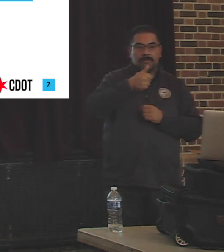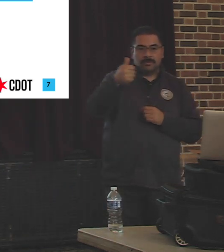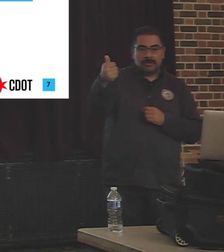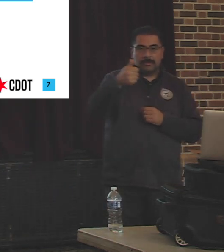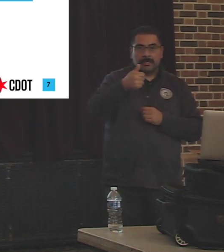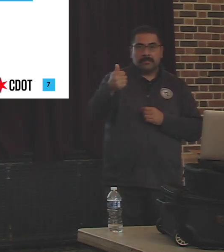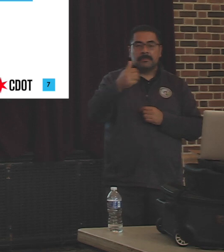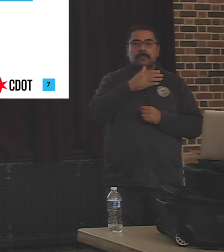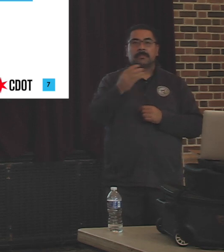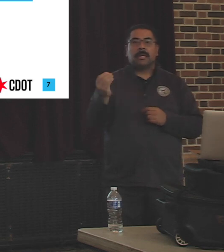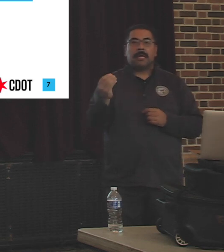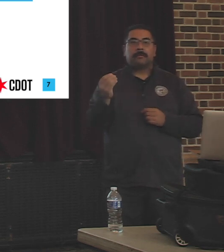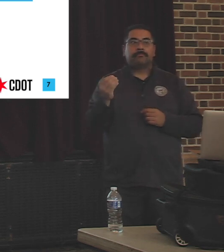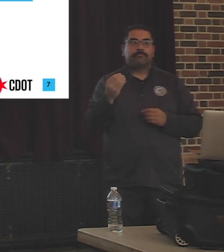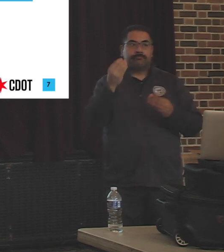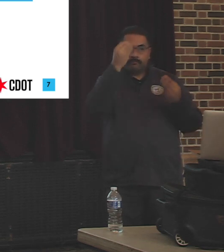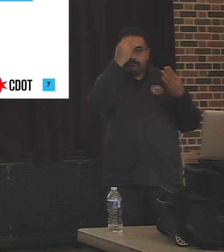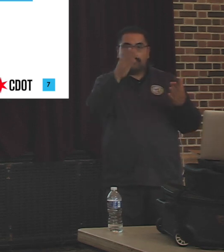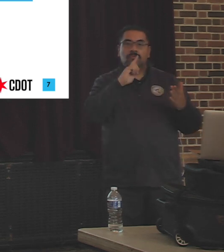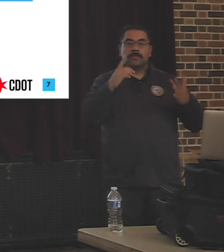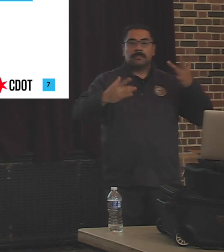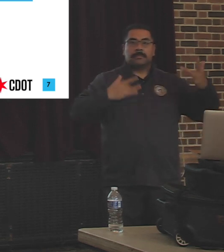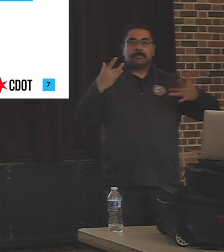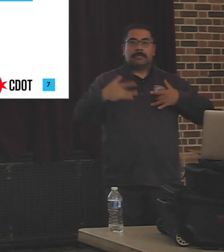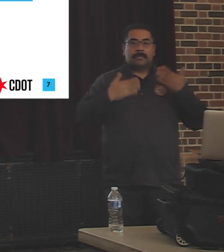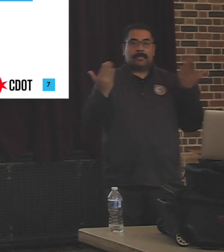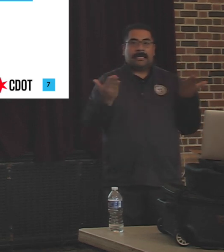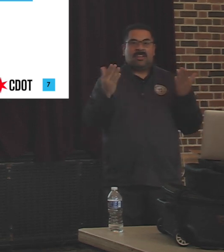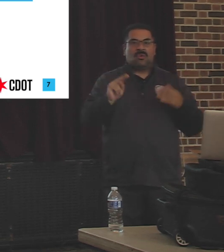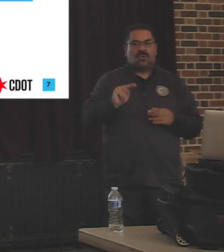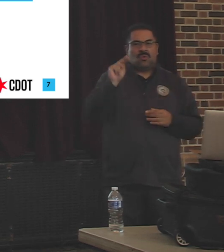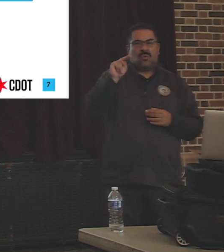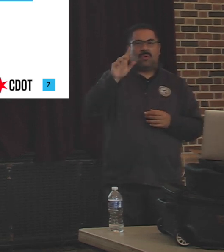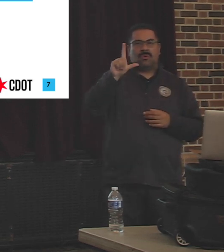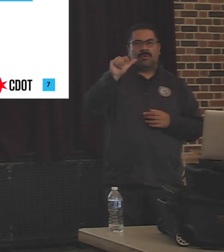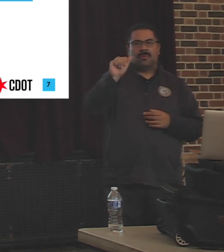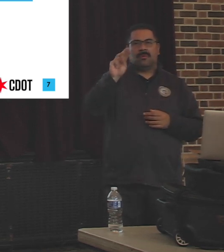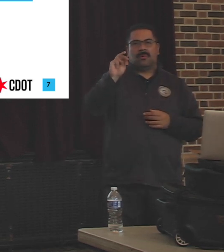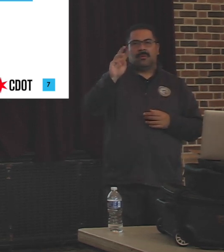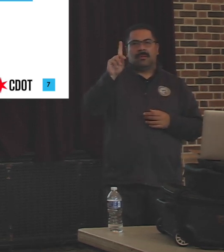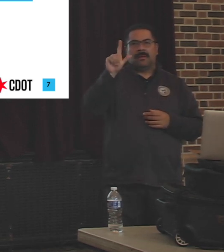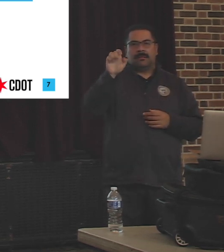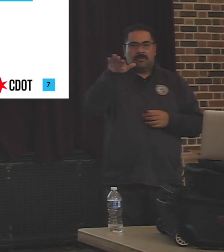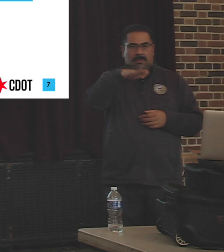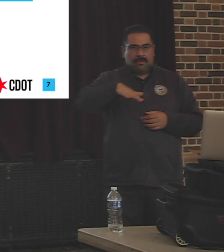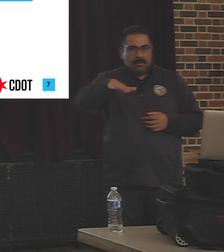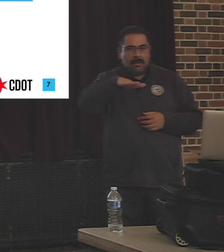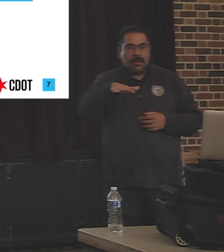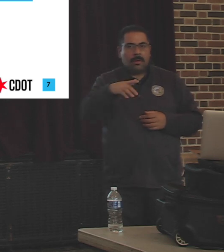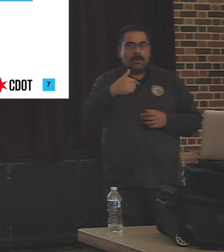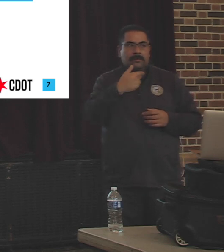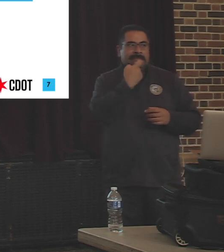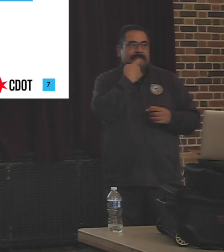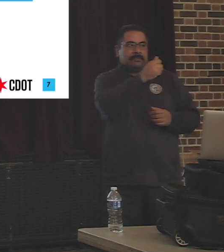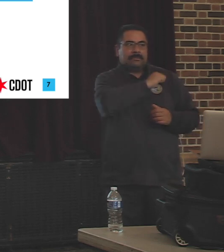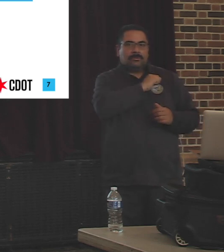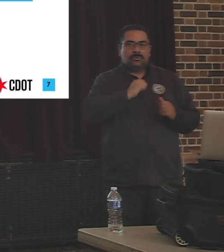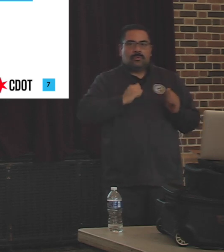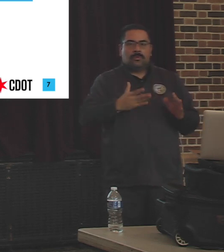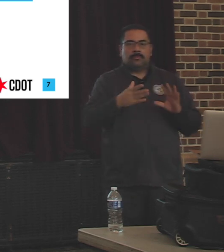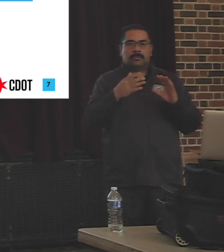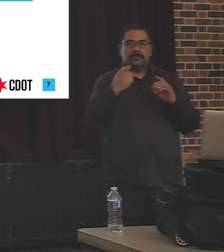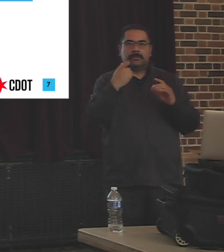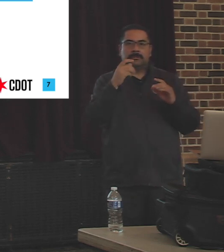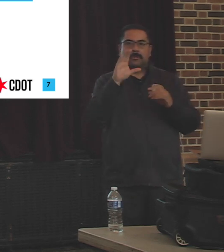And you know, really excited to be here in North Lawndale. As Alderwoman Scott talked about, you know, we've had a great partnership with the